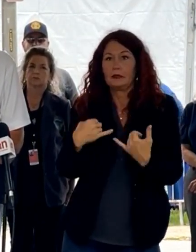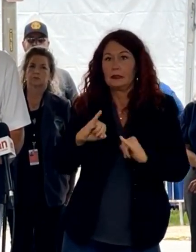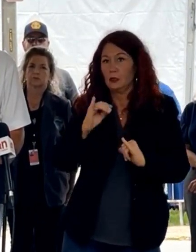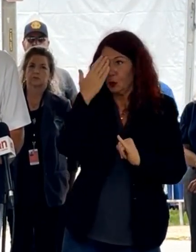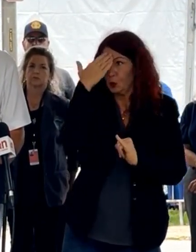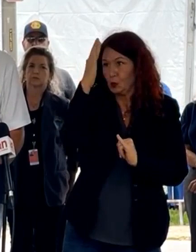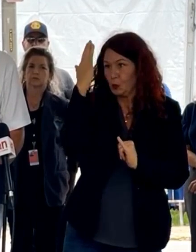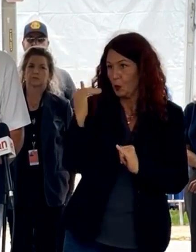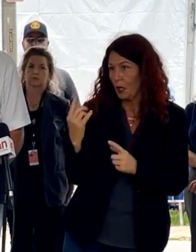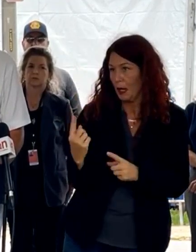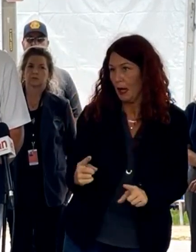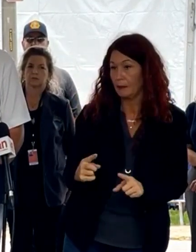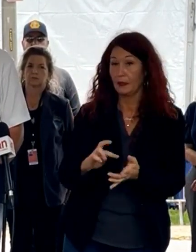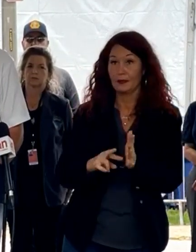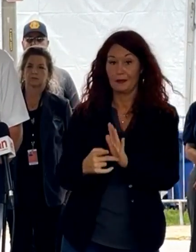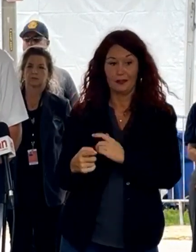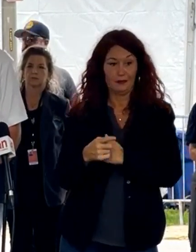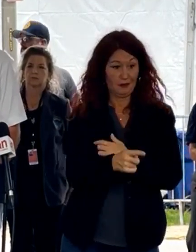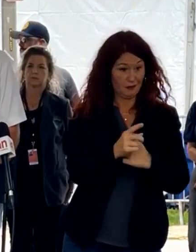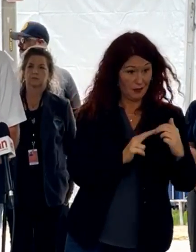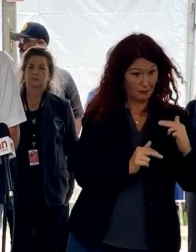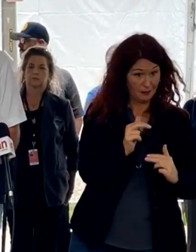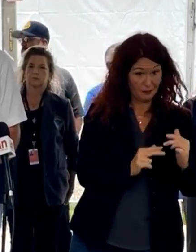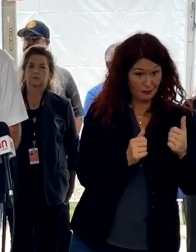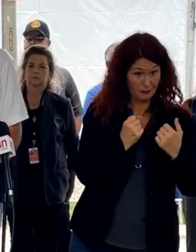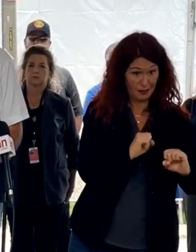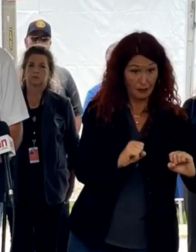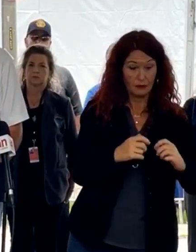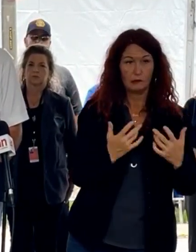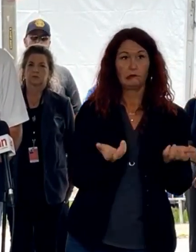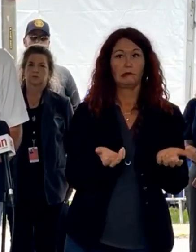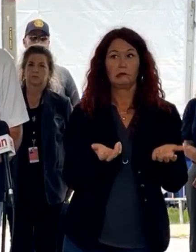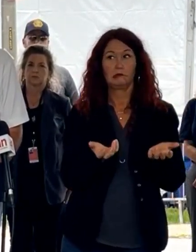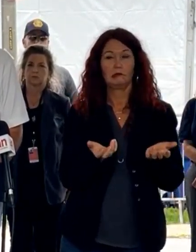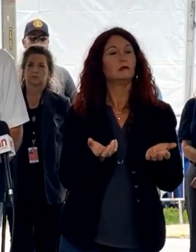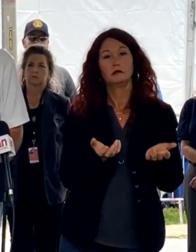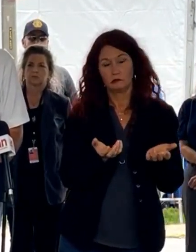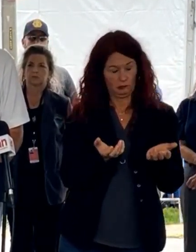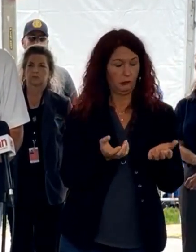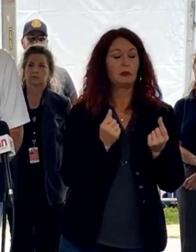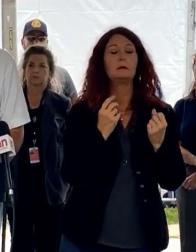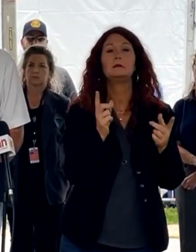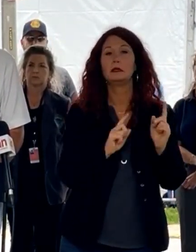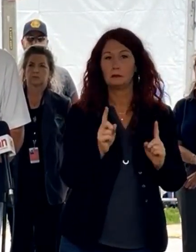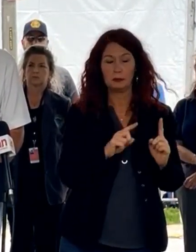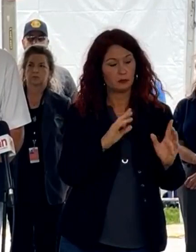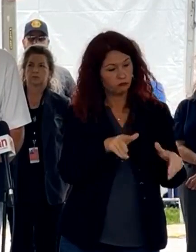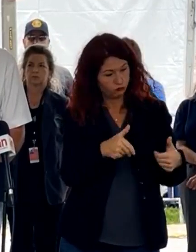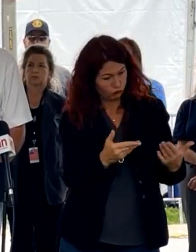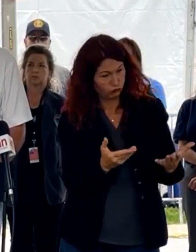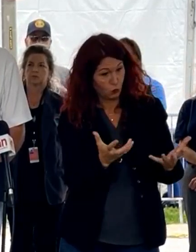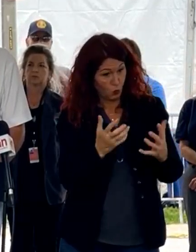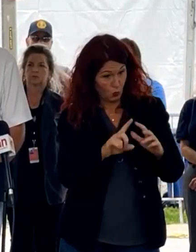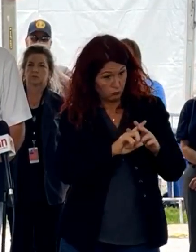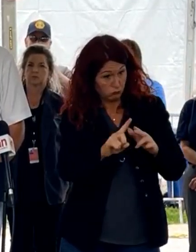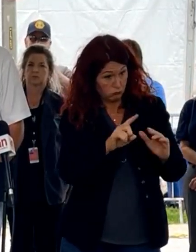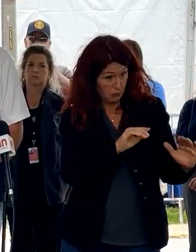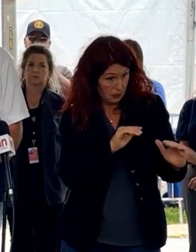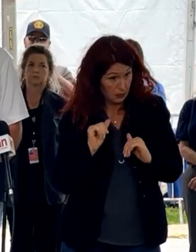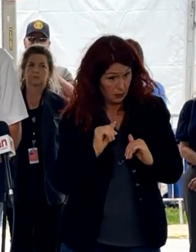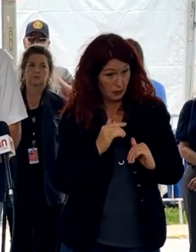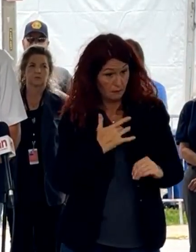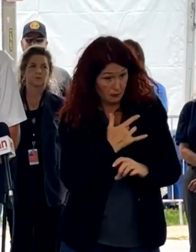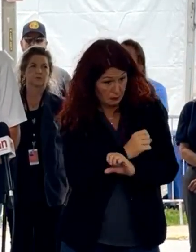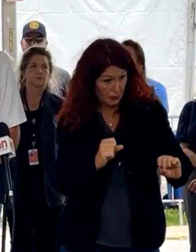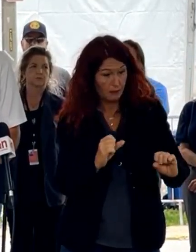make sure that those residents had alternative housing if they wanted it. Several of them have taken us up on that offer. But